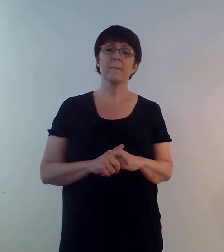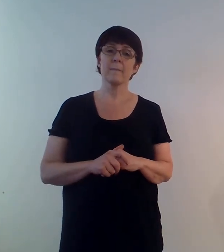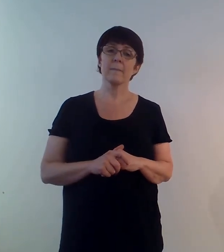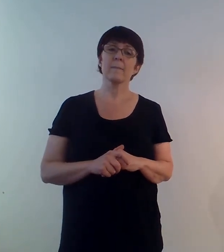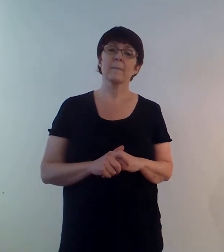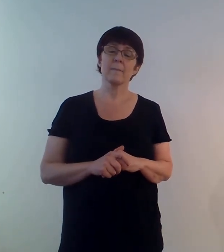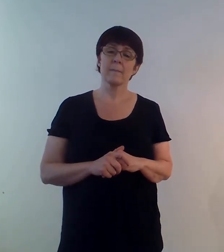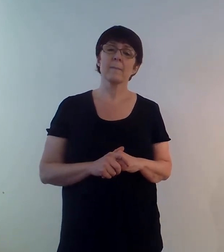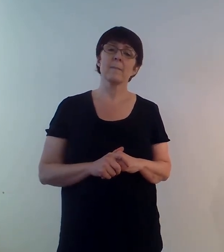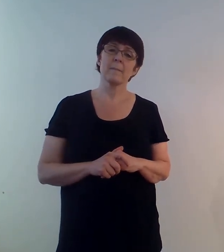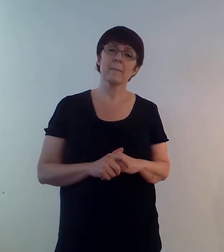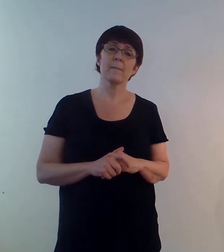it.